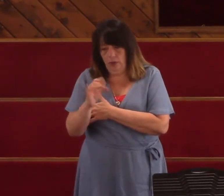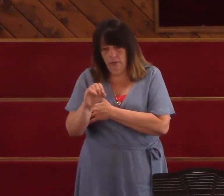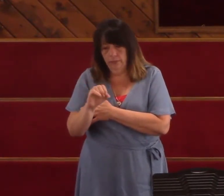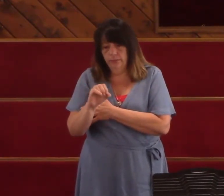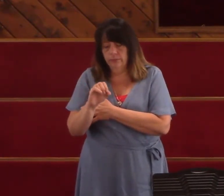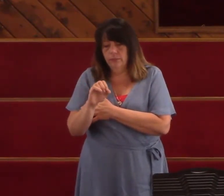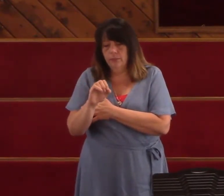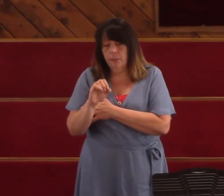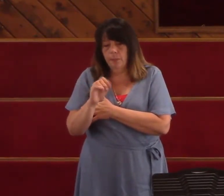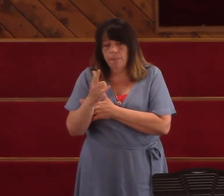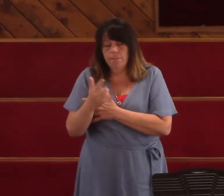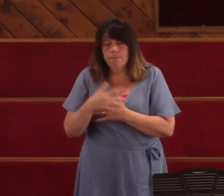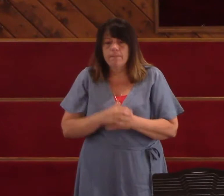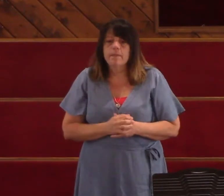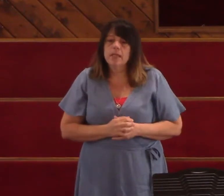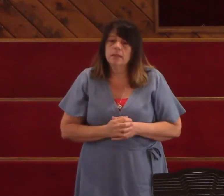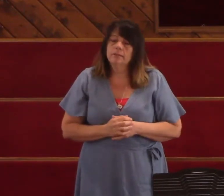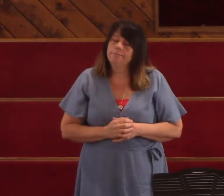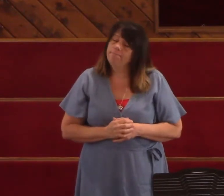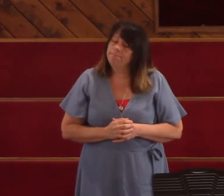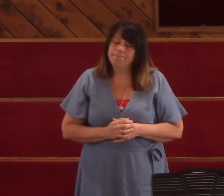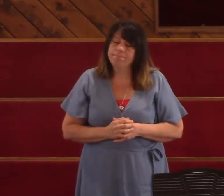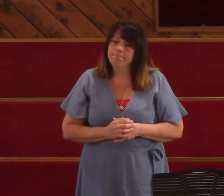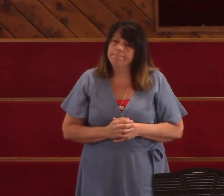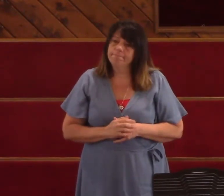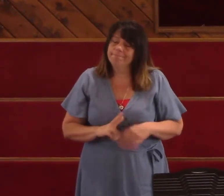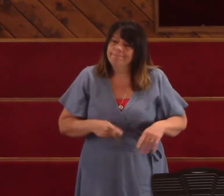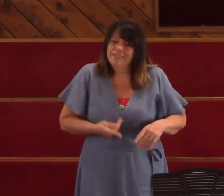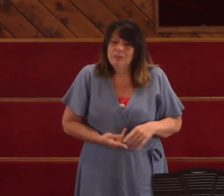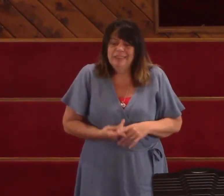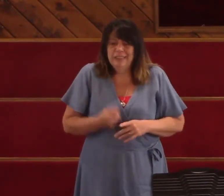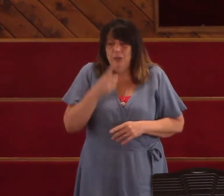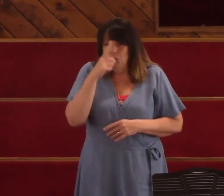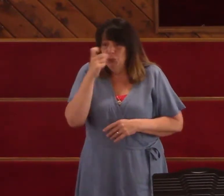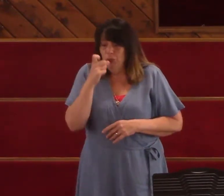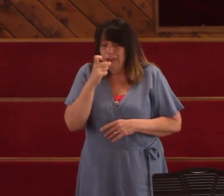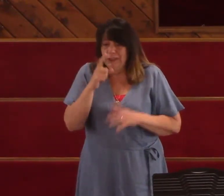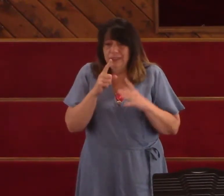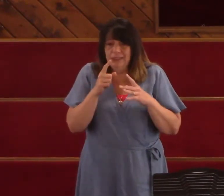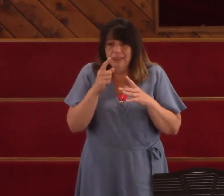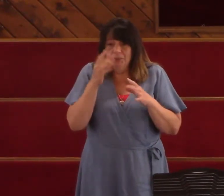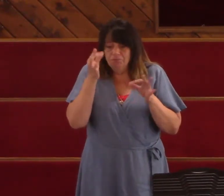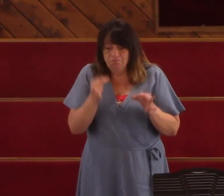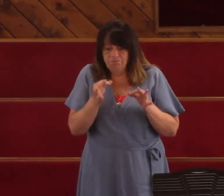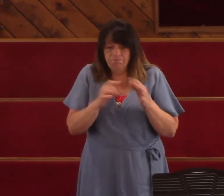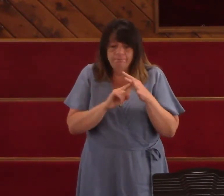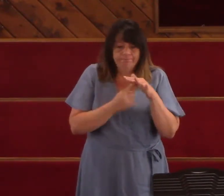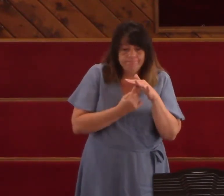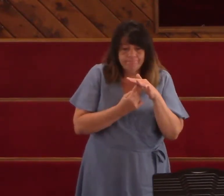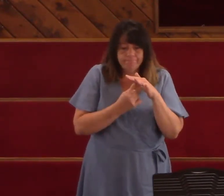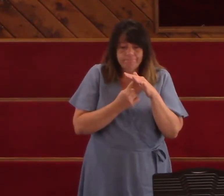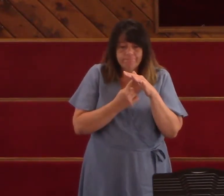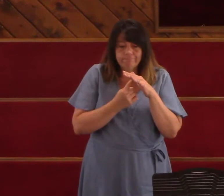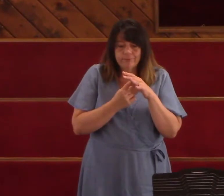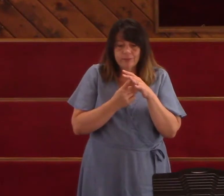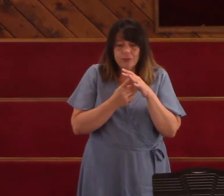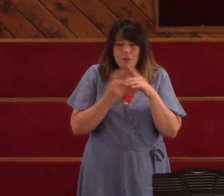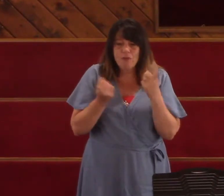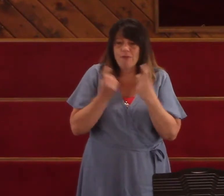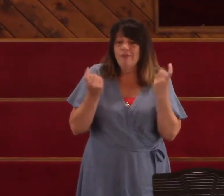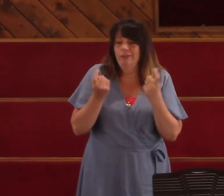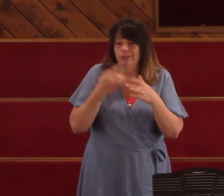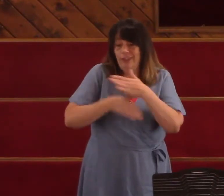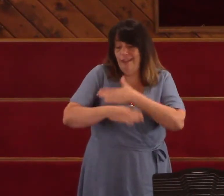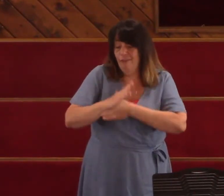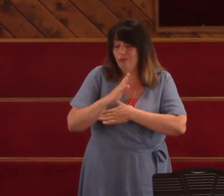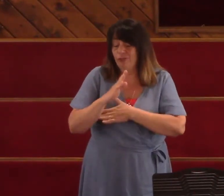planned on beginning revival the day after Easter, and it looks like that this is going to go on much